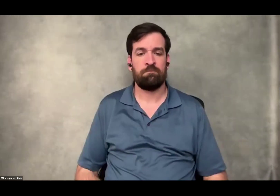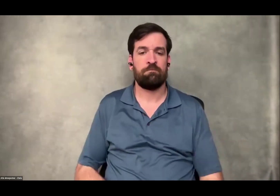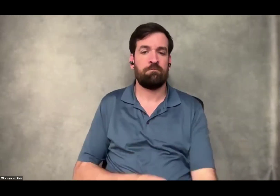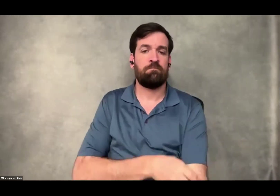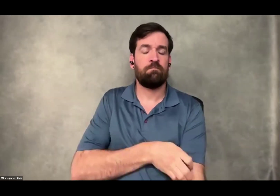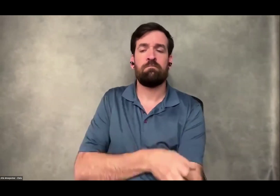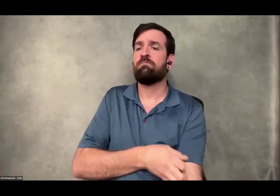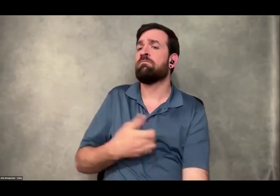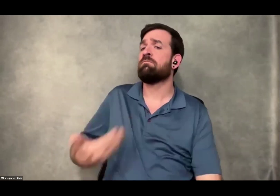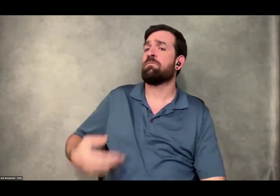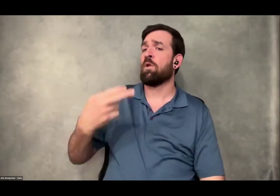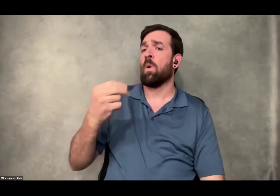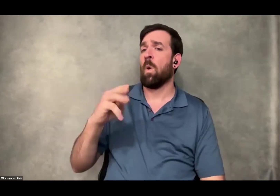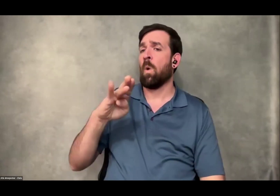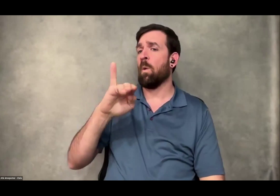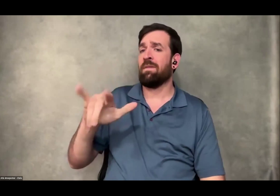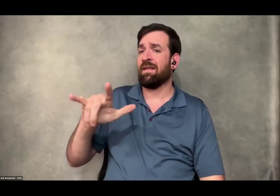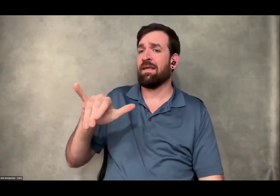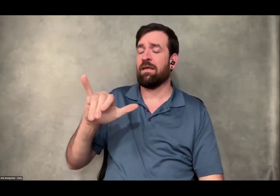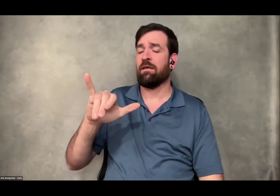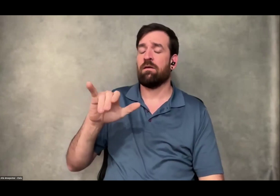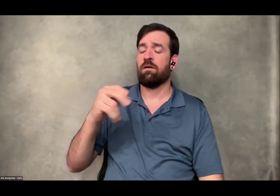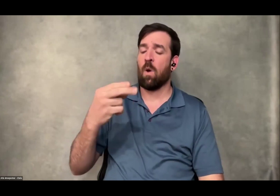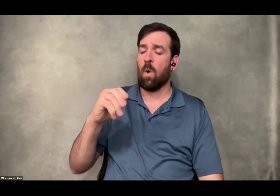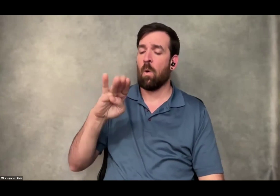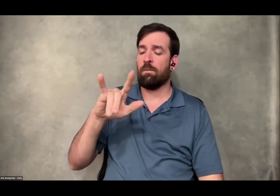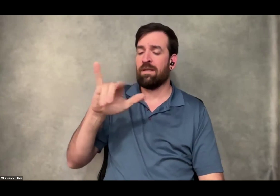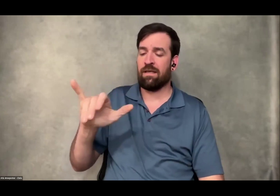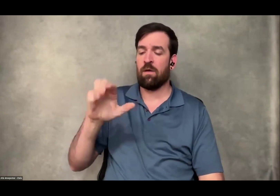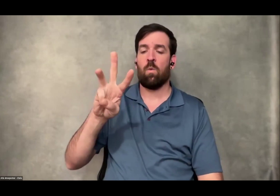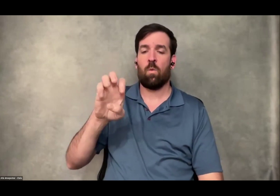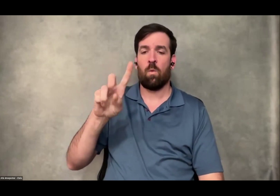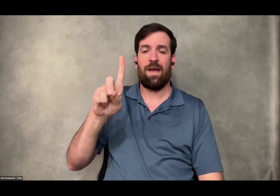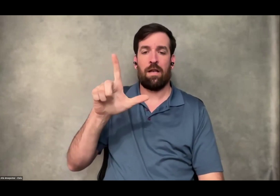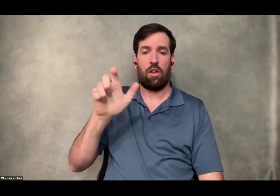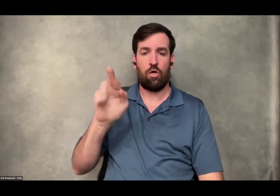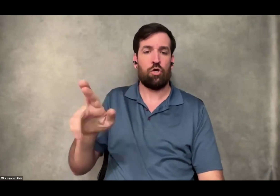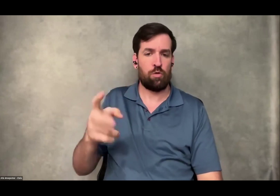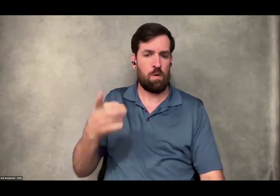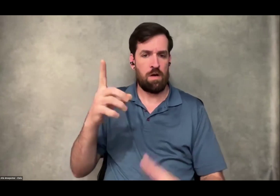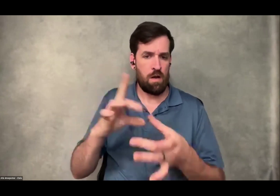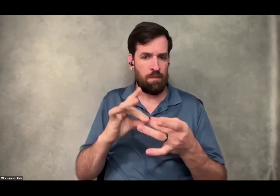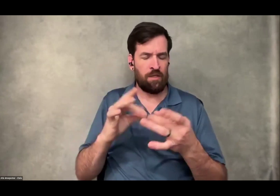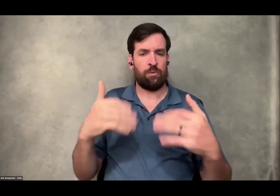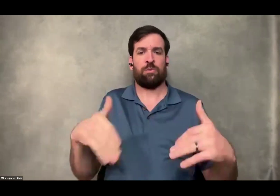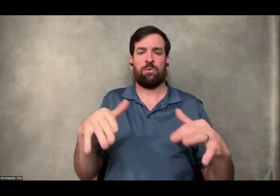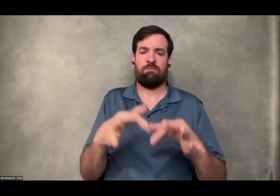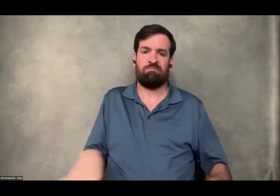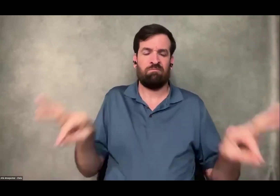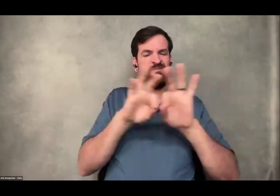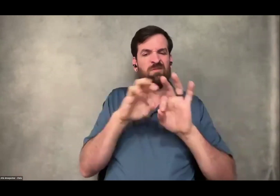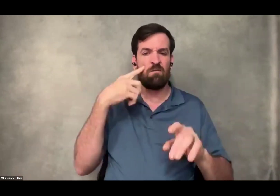Fernando, this is Hobie Wedler calling in on Zoom, and one of the comments that I just think is so crucial here with prompt